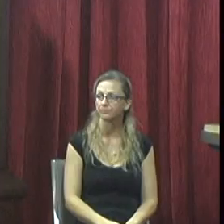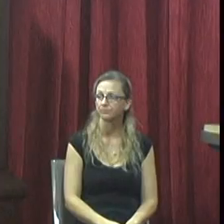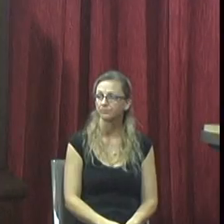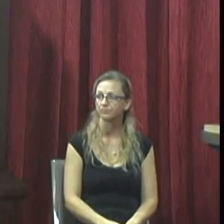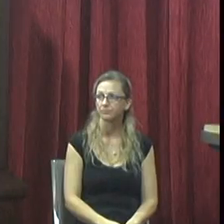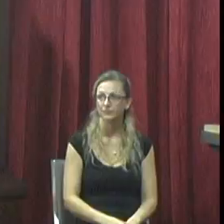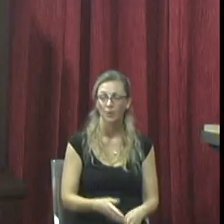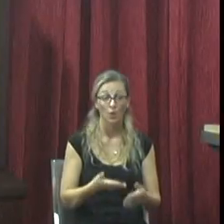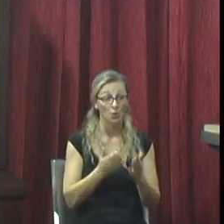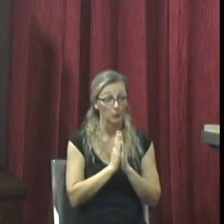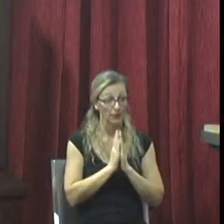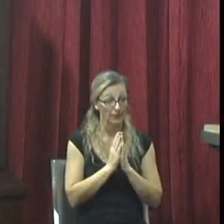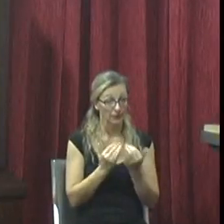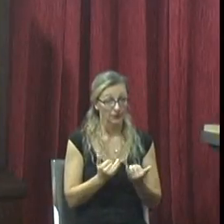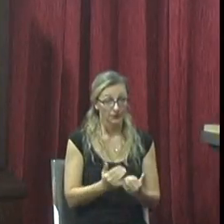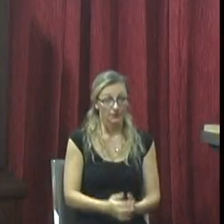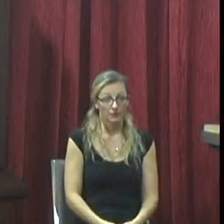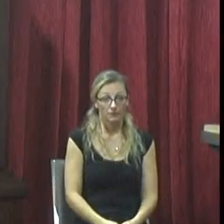Let's pray.